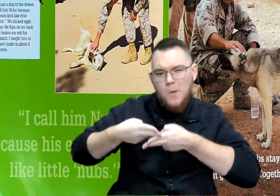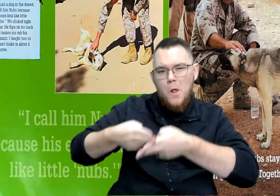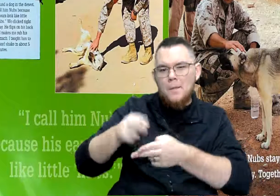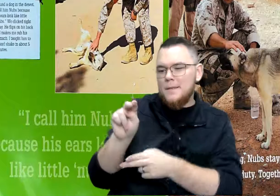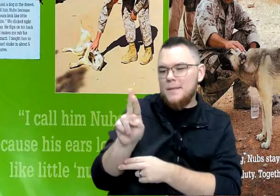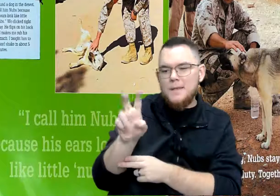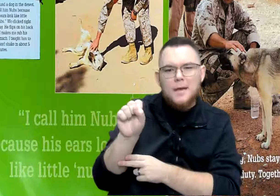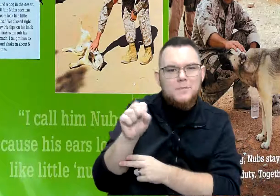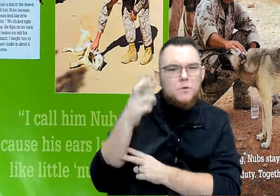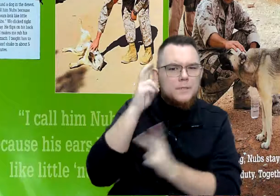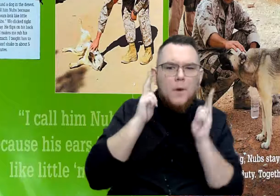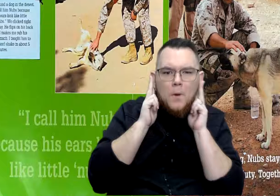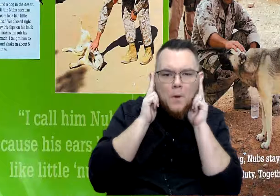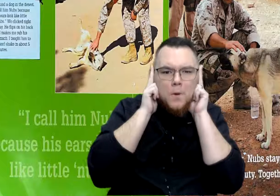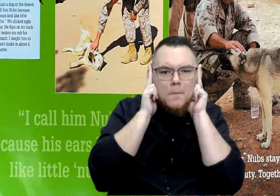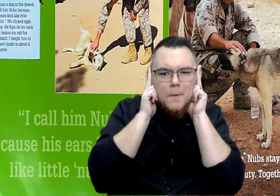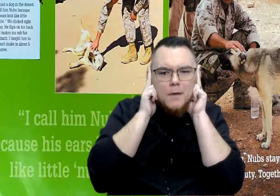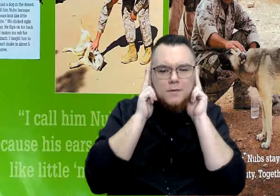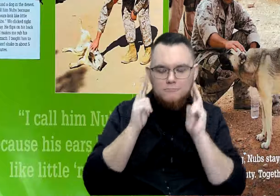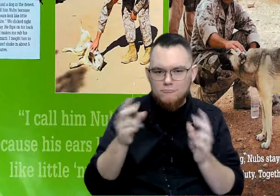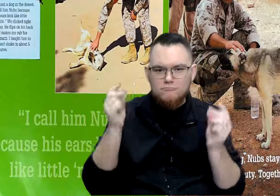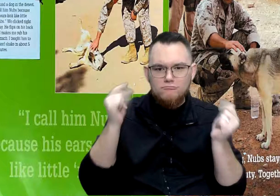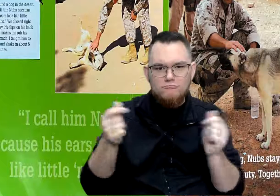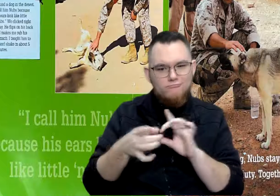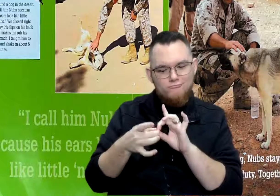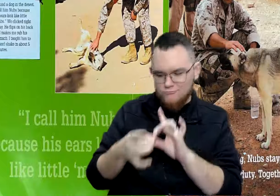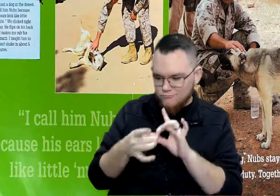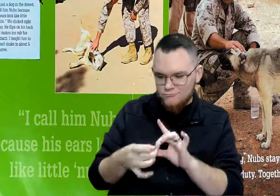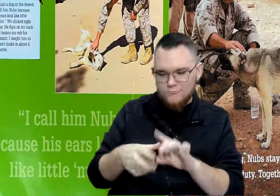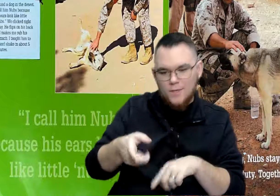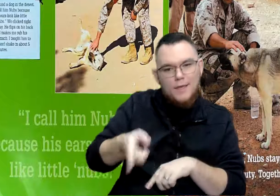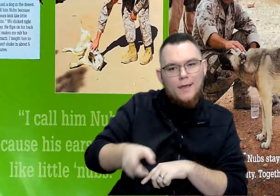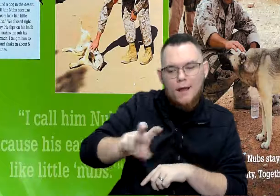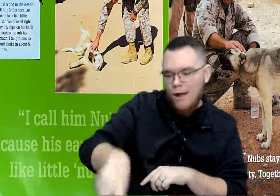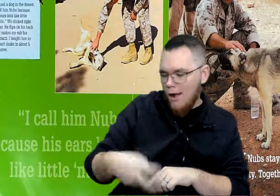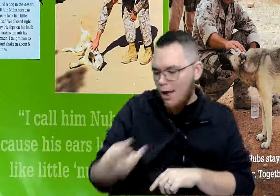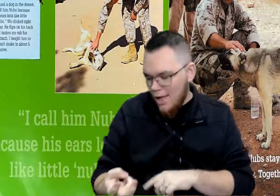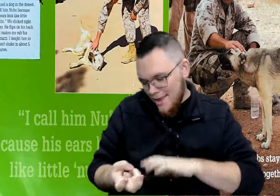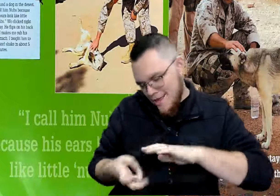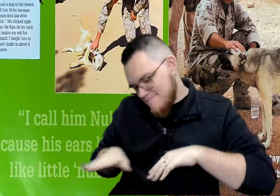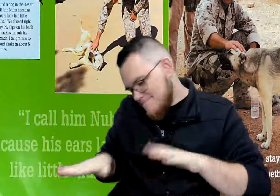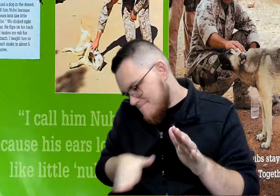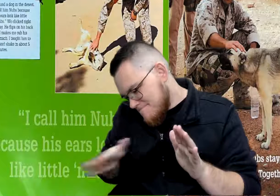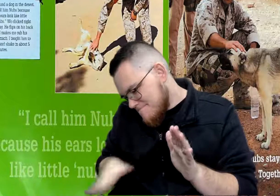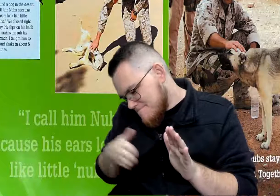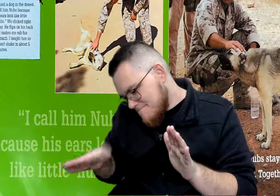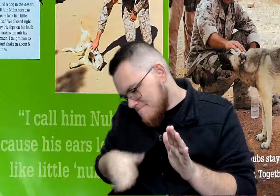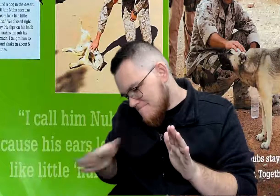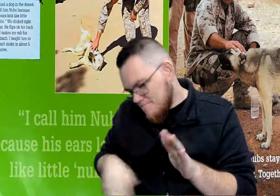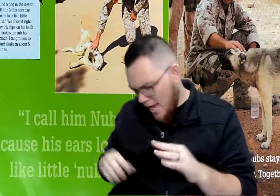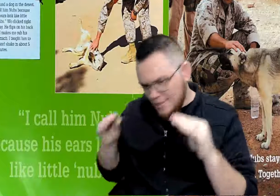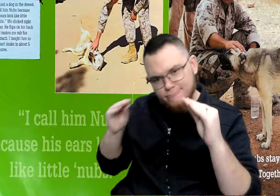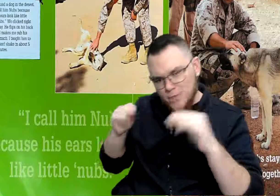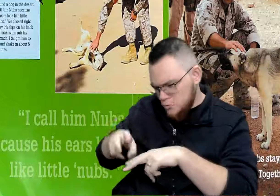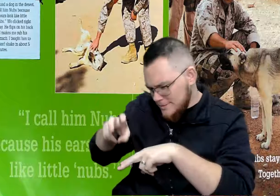nubs. We clicked right away. He flips on his back and makes me rub his stomach. I taught him to sit